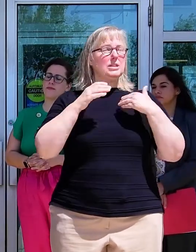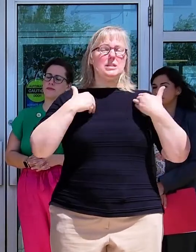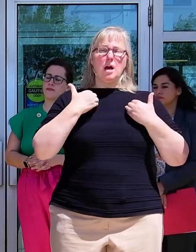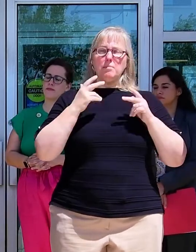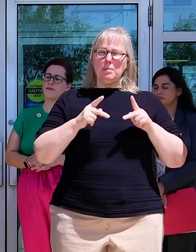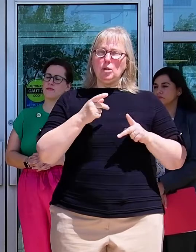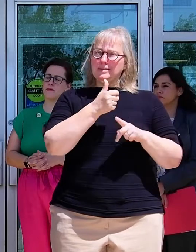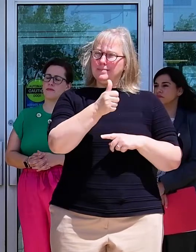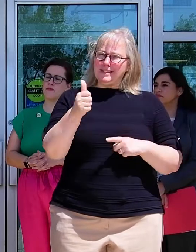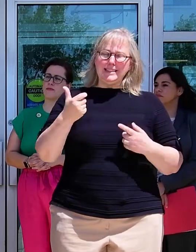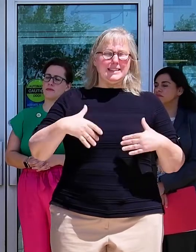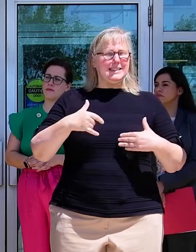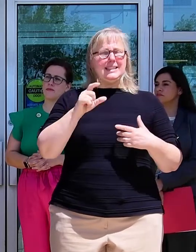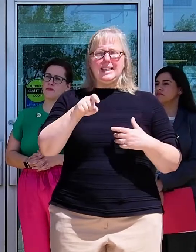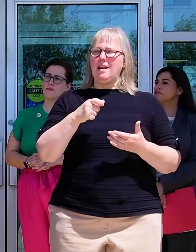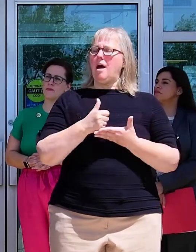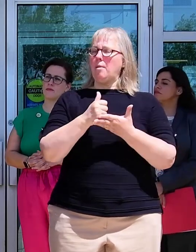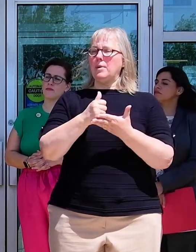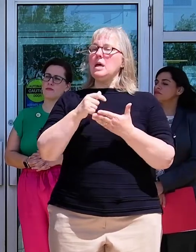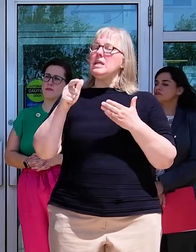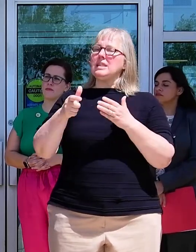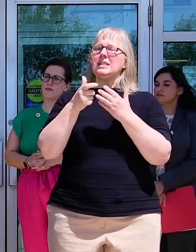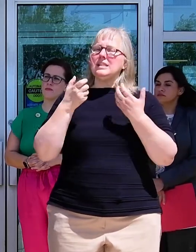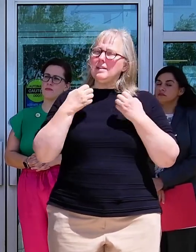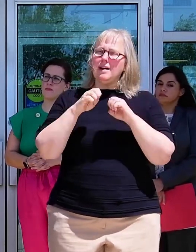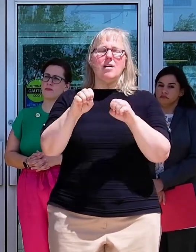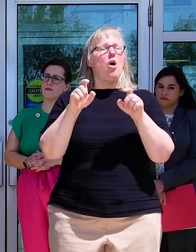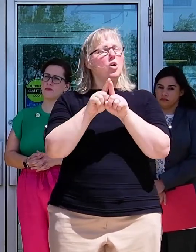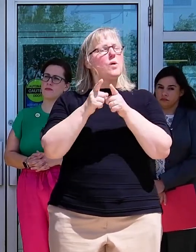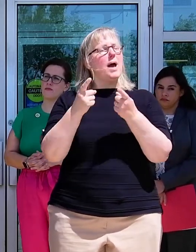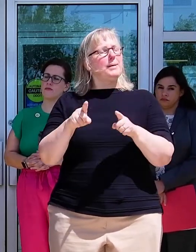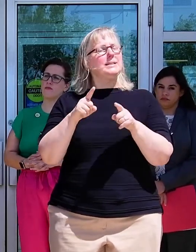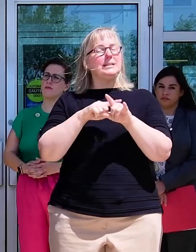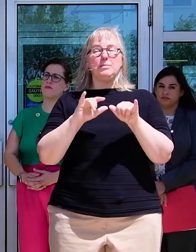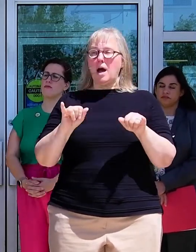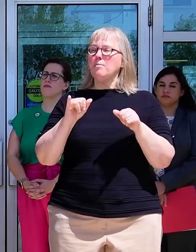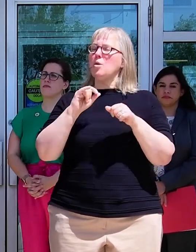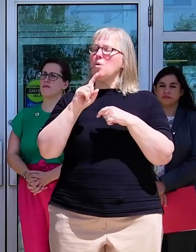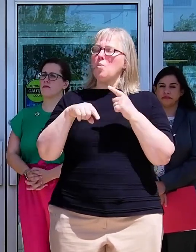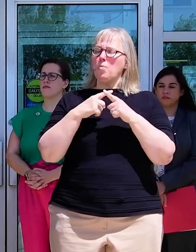help. This campaign is also coming at a time when more services will be